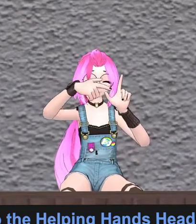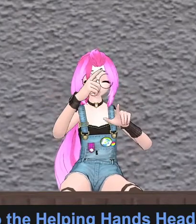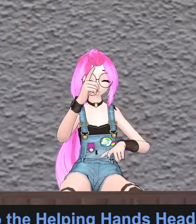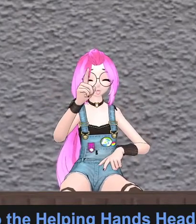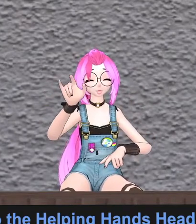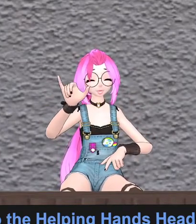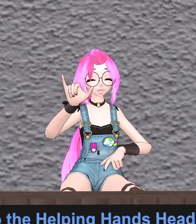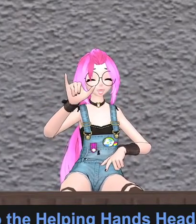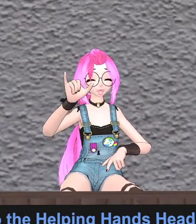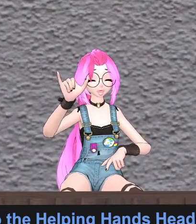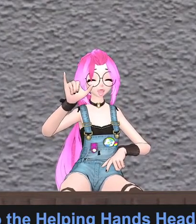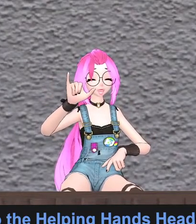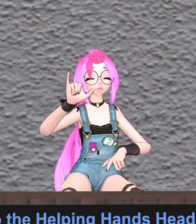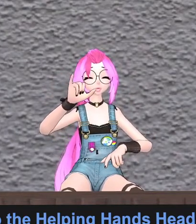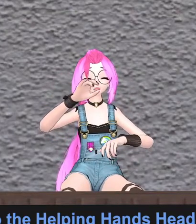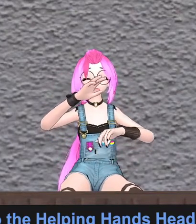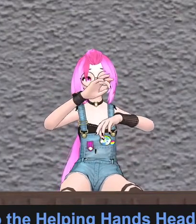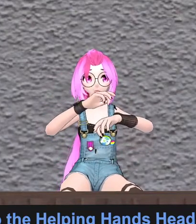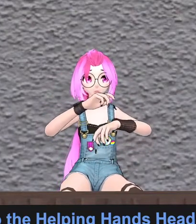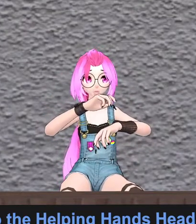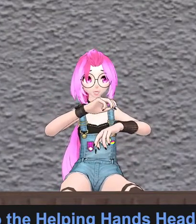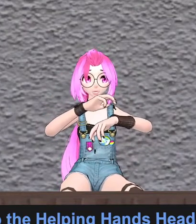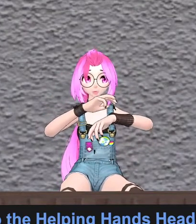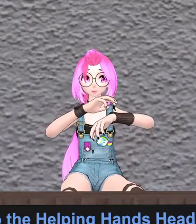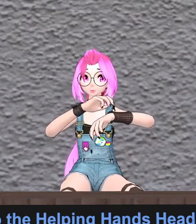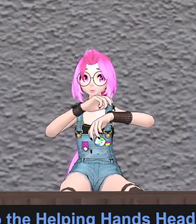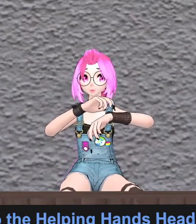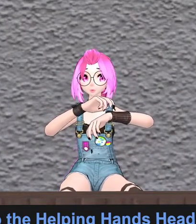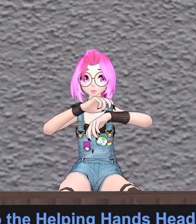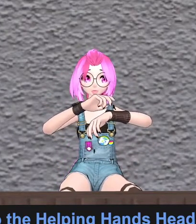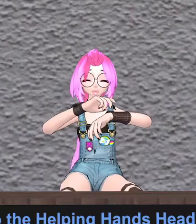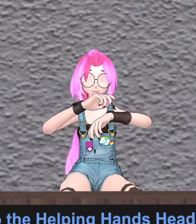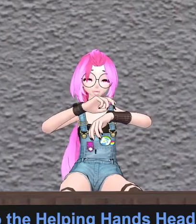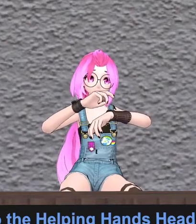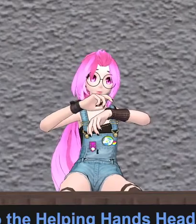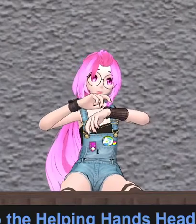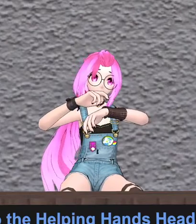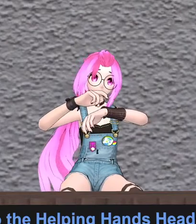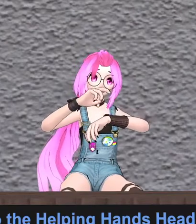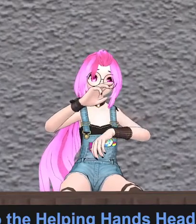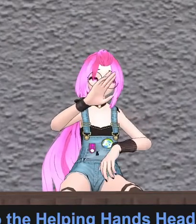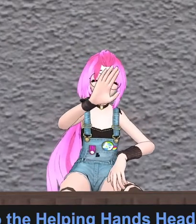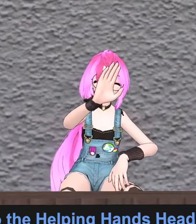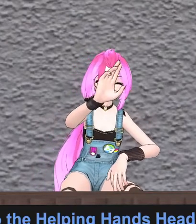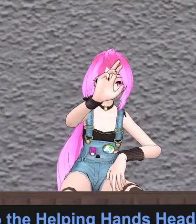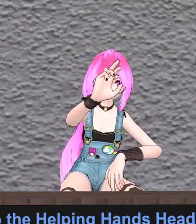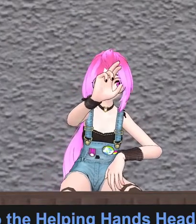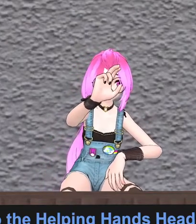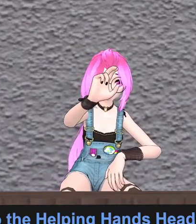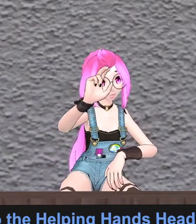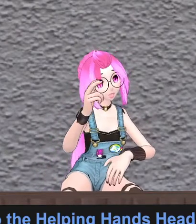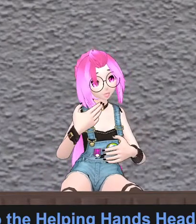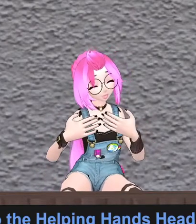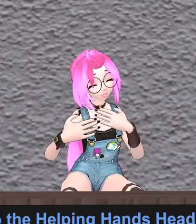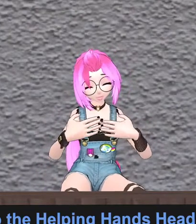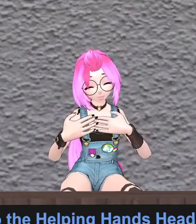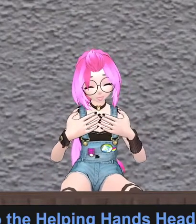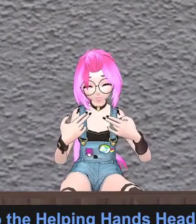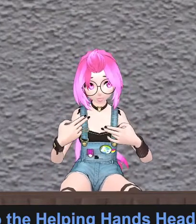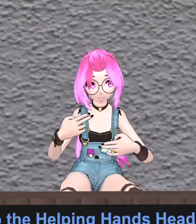England, same sign as English. English. So this is actually easier to do